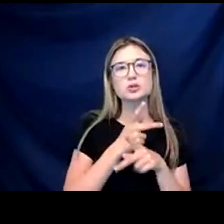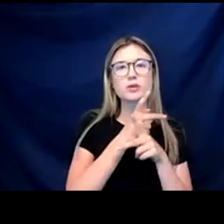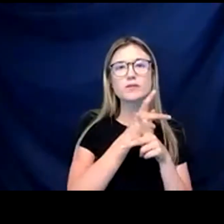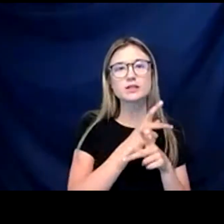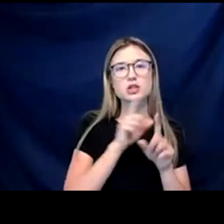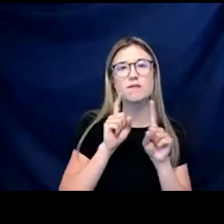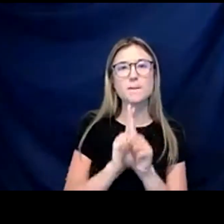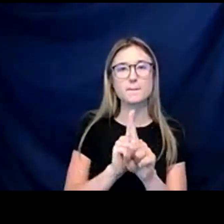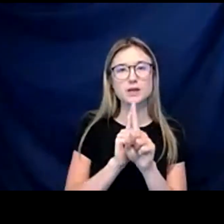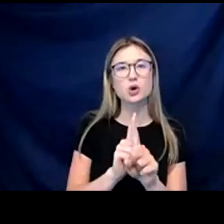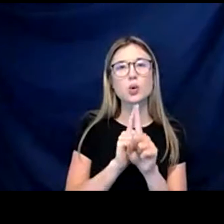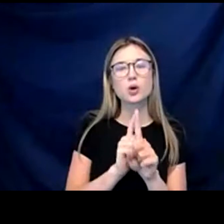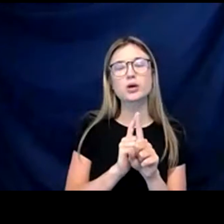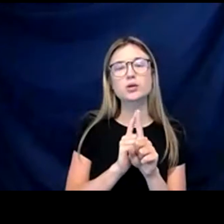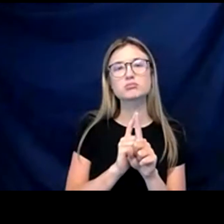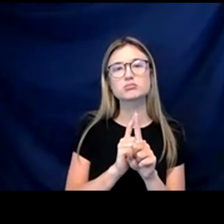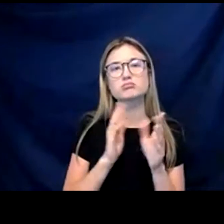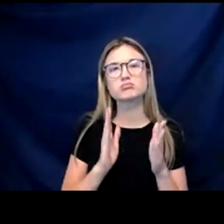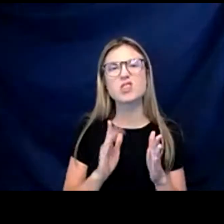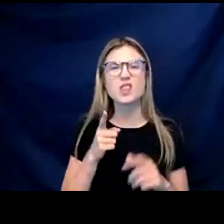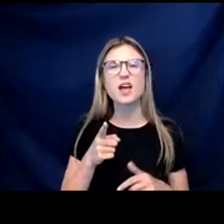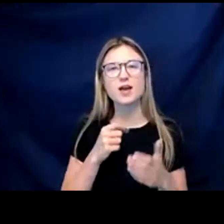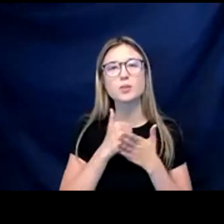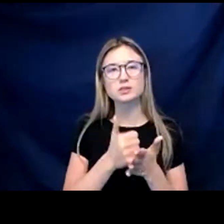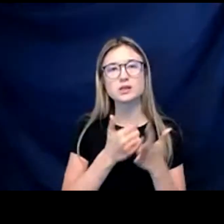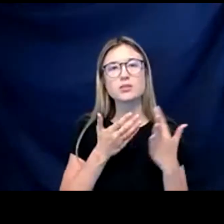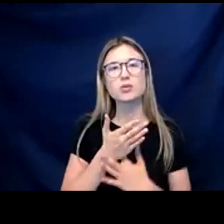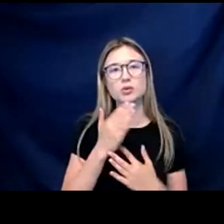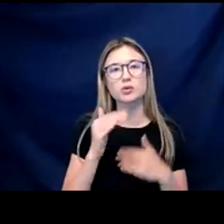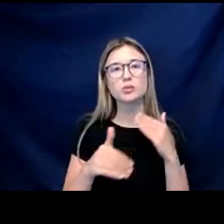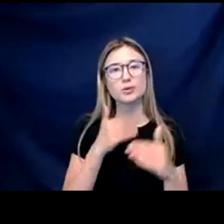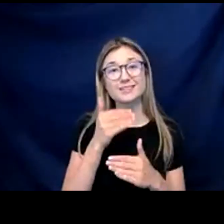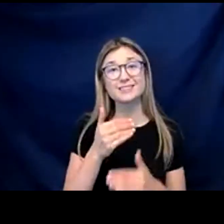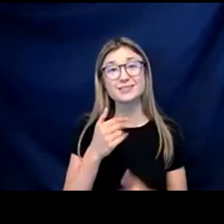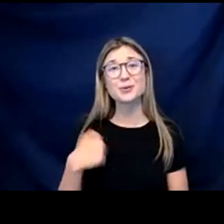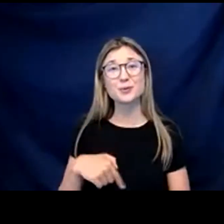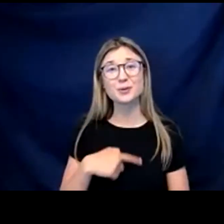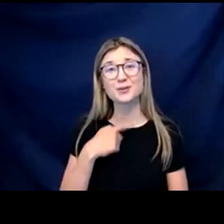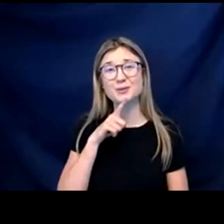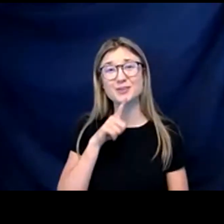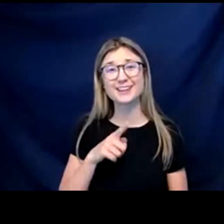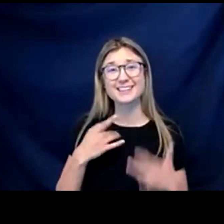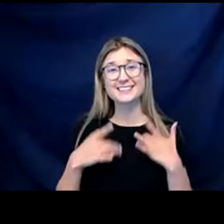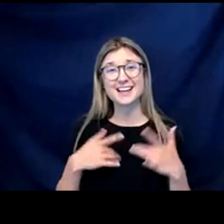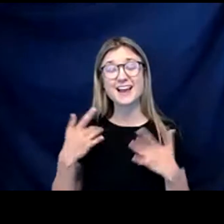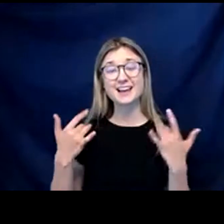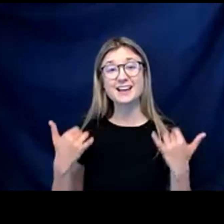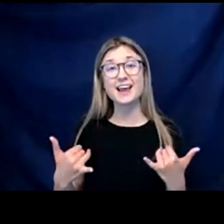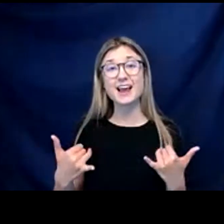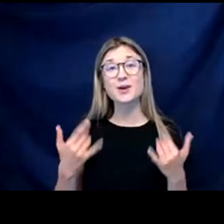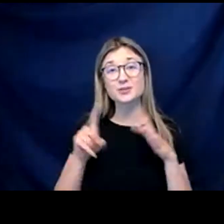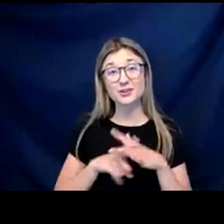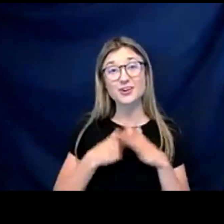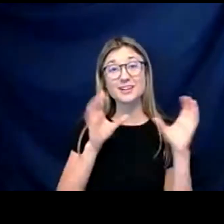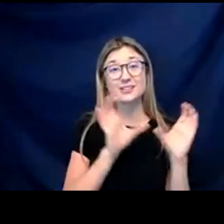them through the process. So we're really excited that we're at that stage of certifying some of these